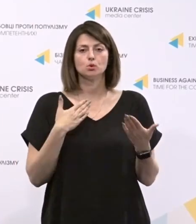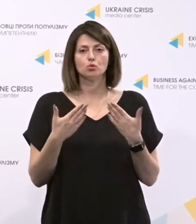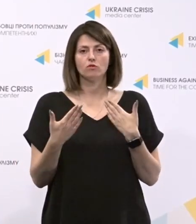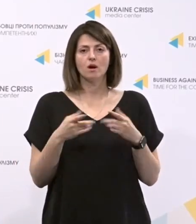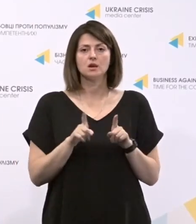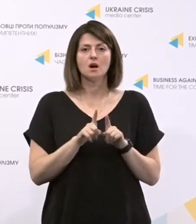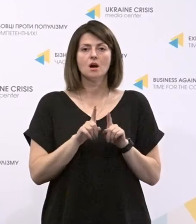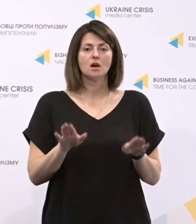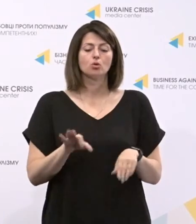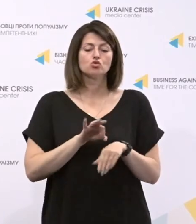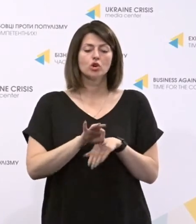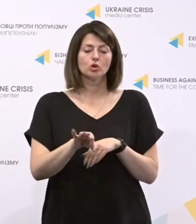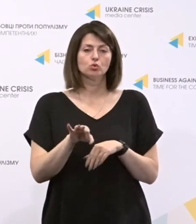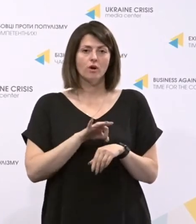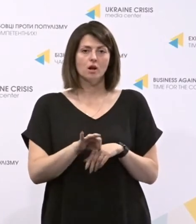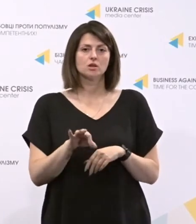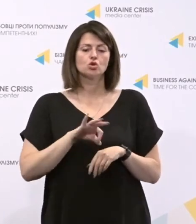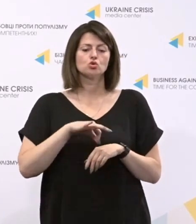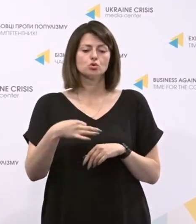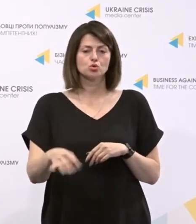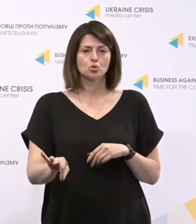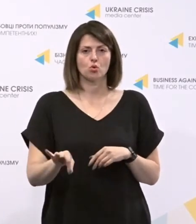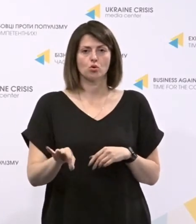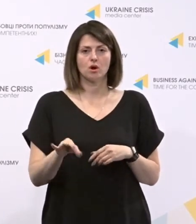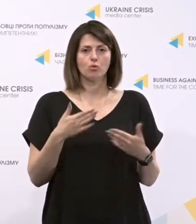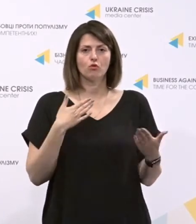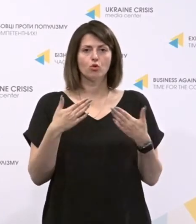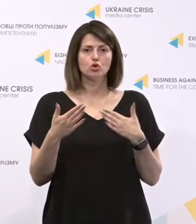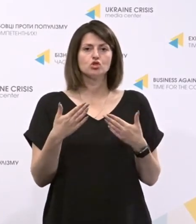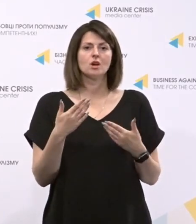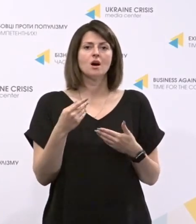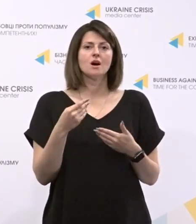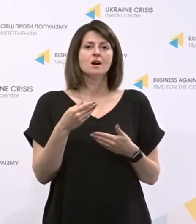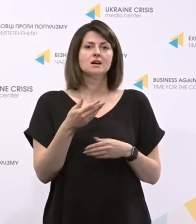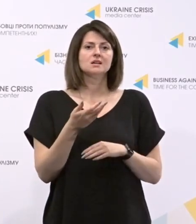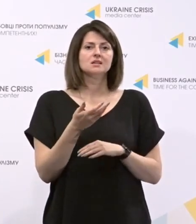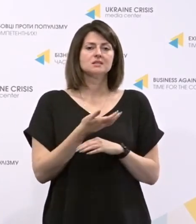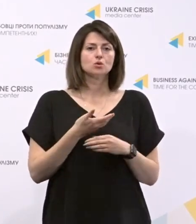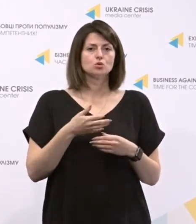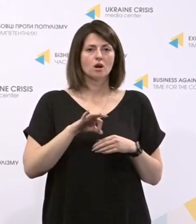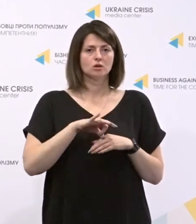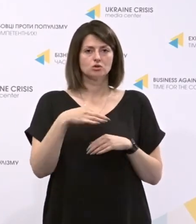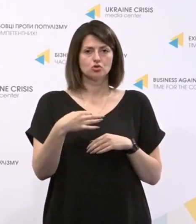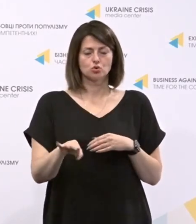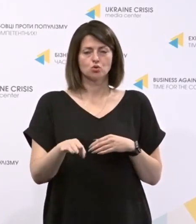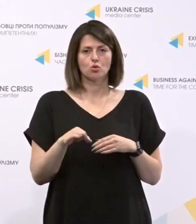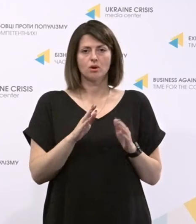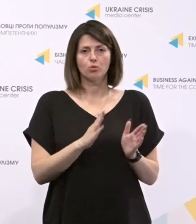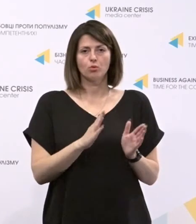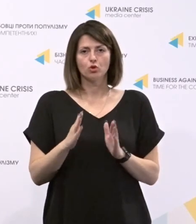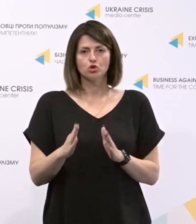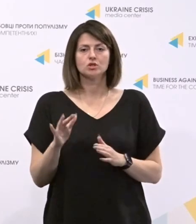physical integrity committed on both sides of the contact line.